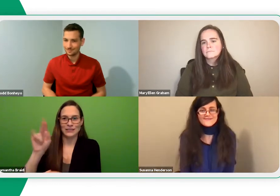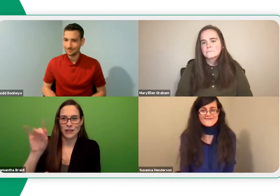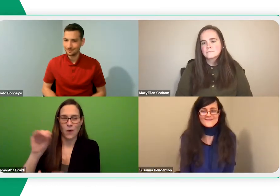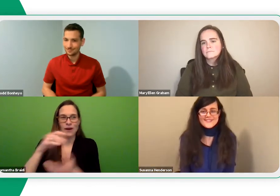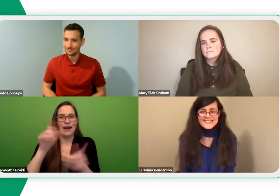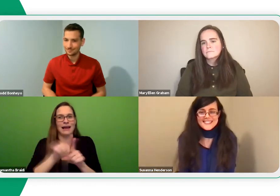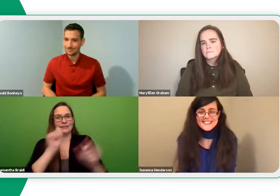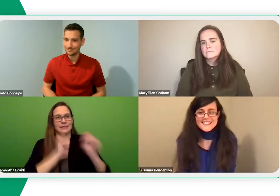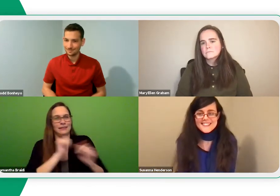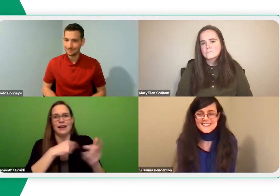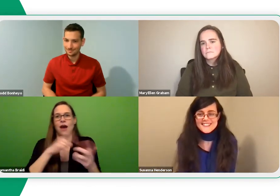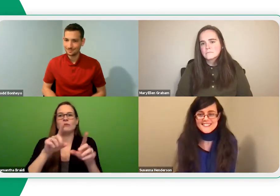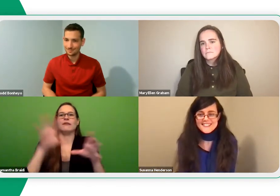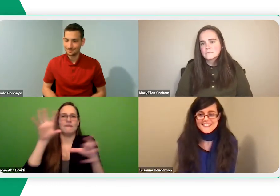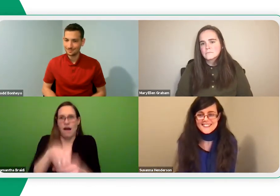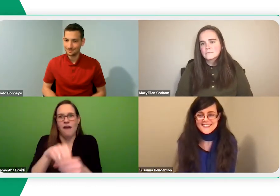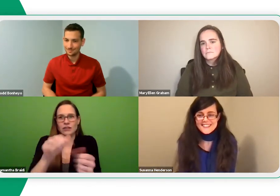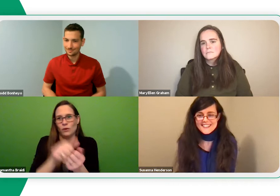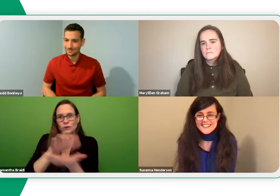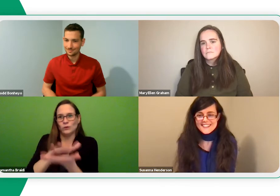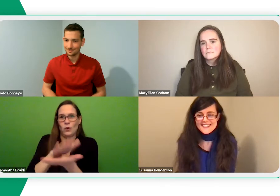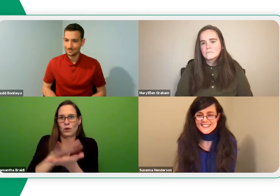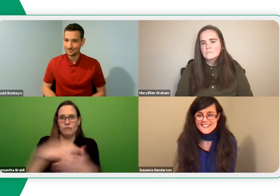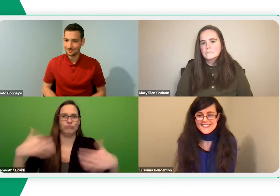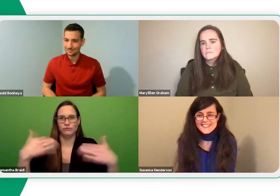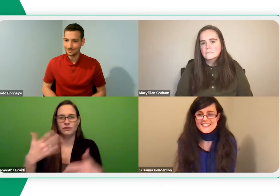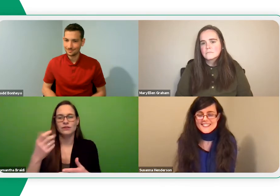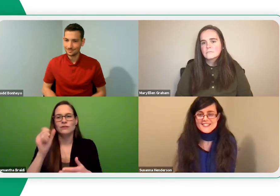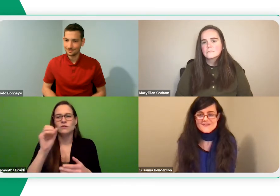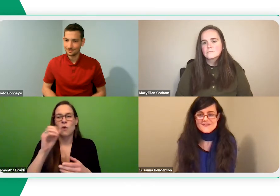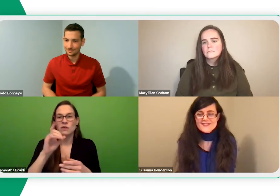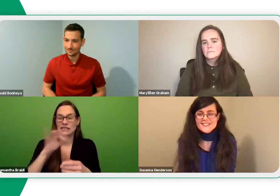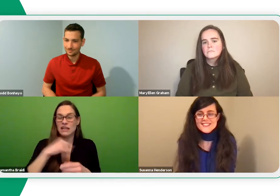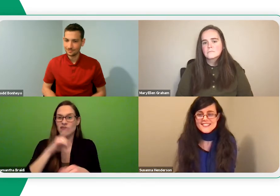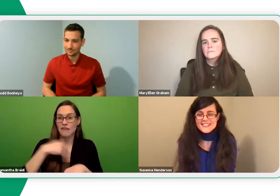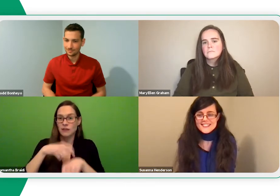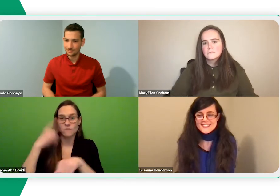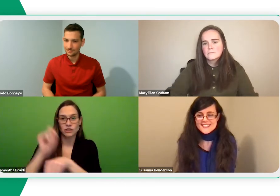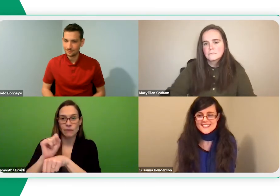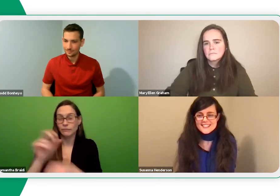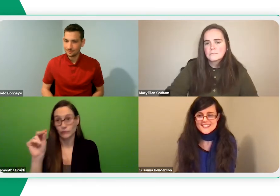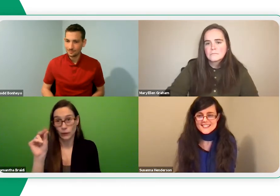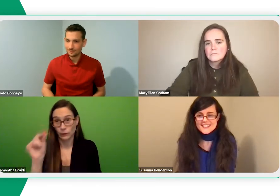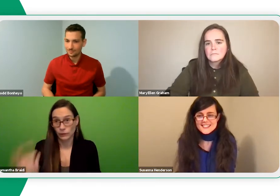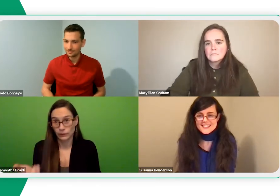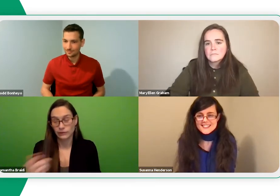was busy with my academic life. I was also a dancer. I was at the studio quite a bit. I was involved